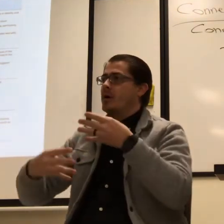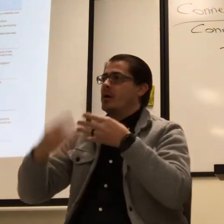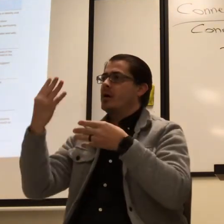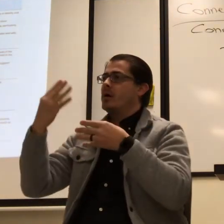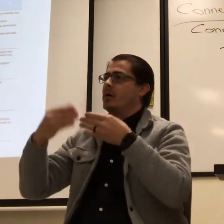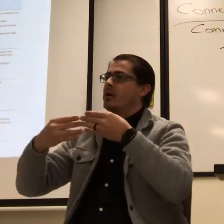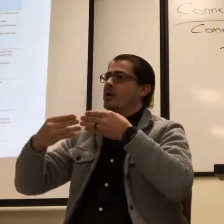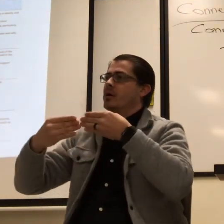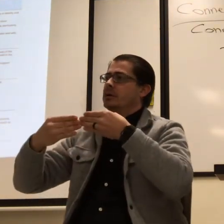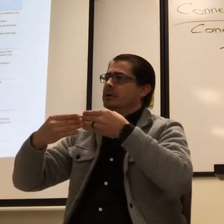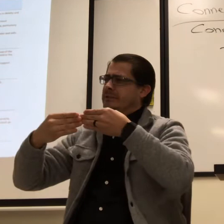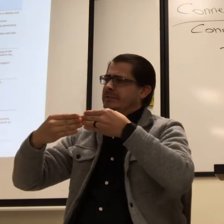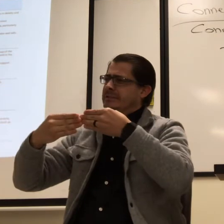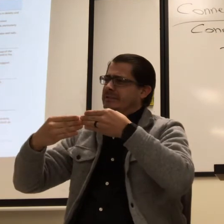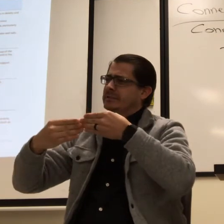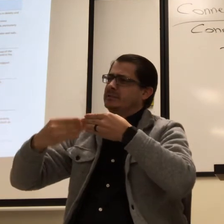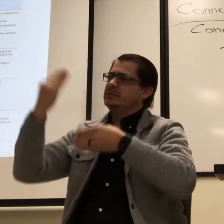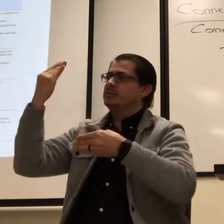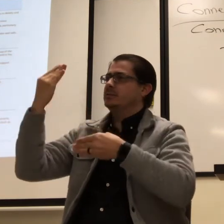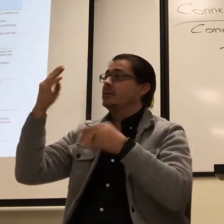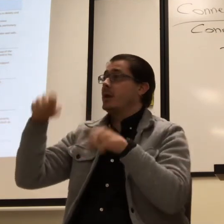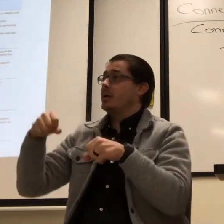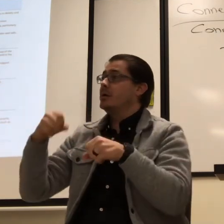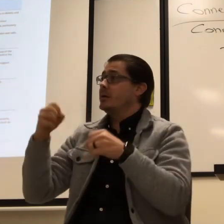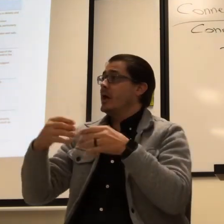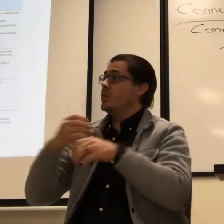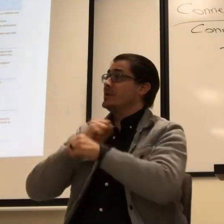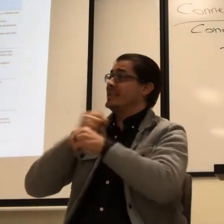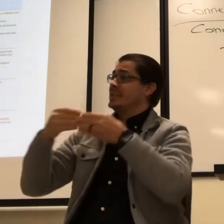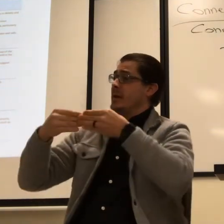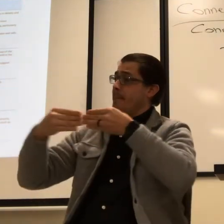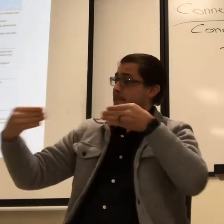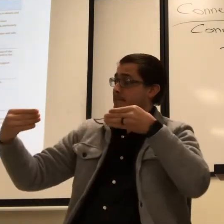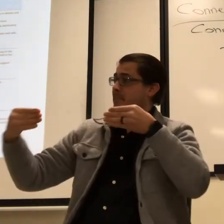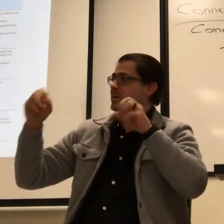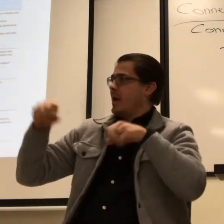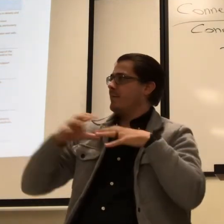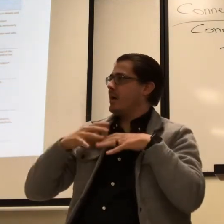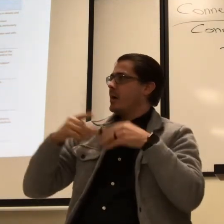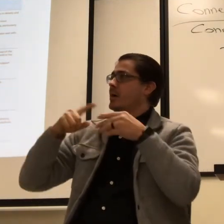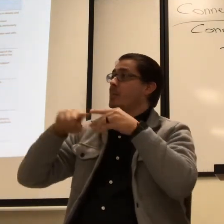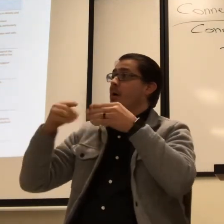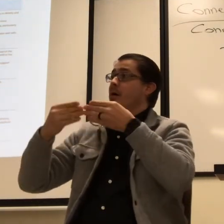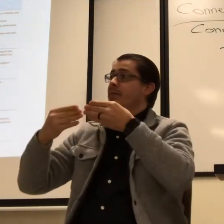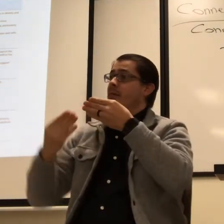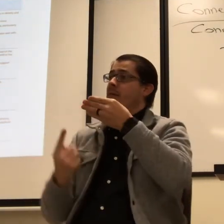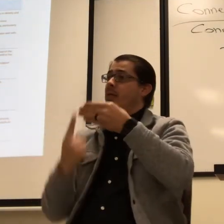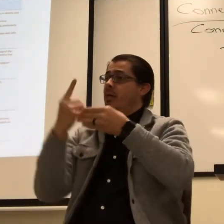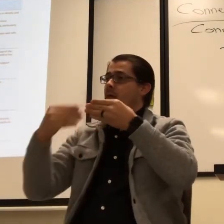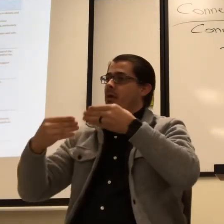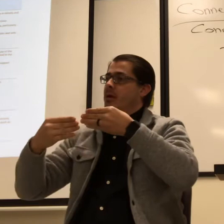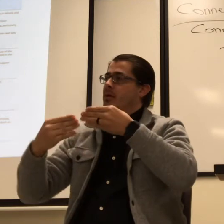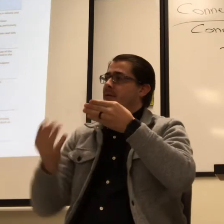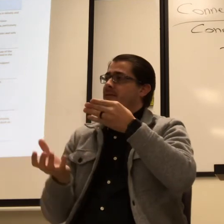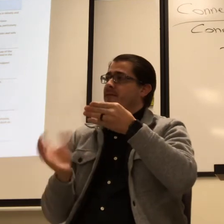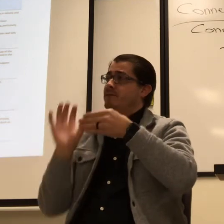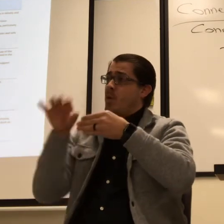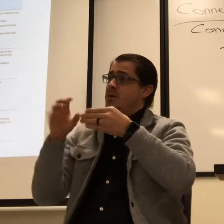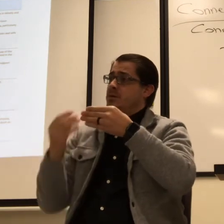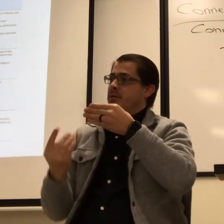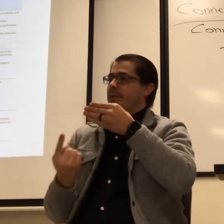is a tearing force. So you can resist tension, but you could shear easily. You can't resist shearing